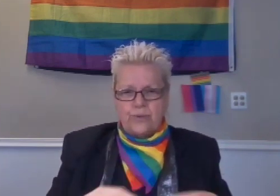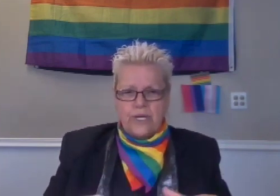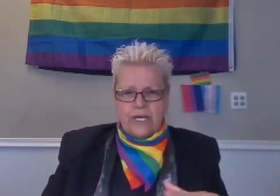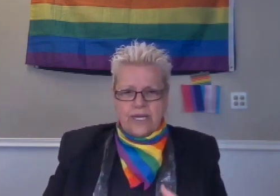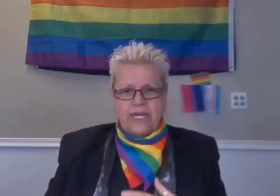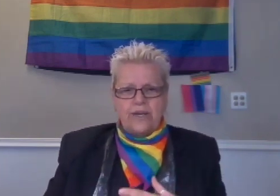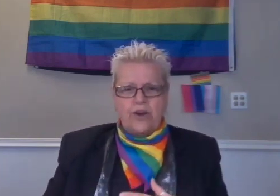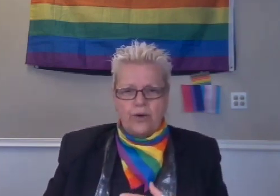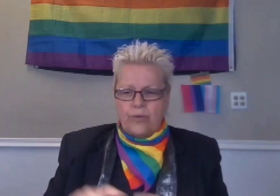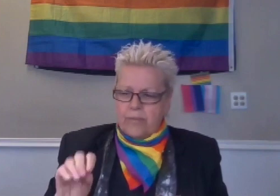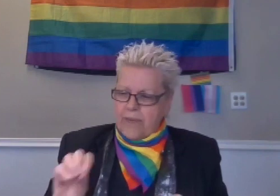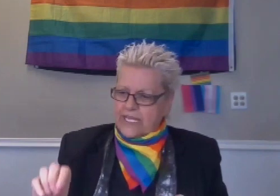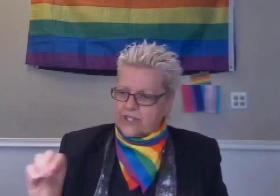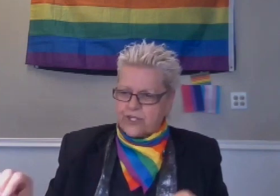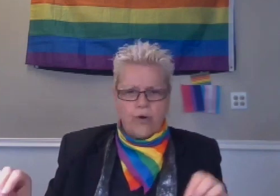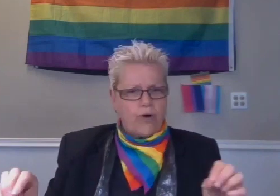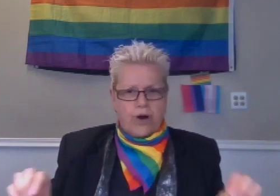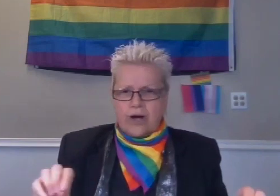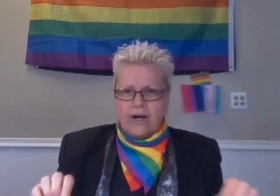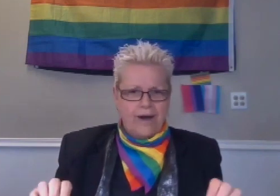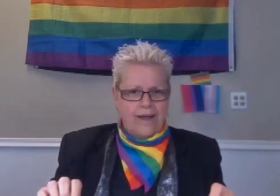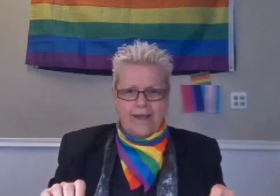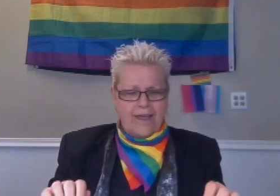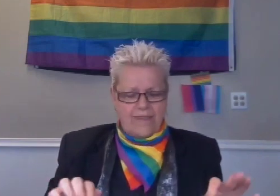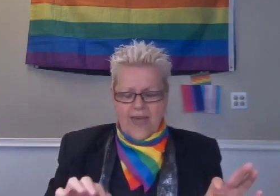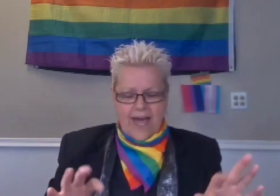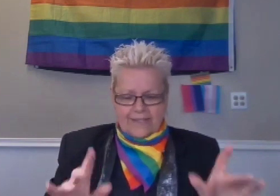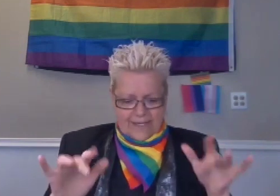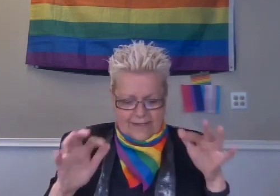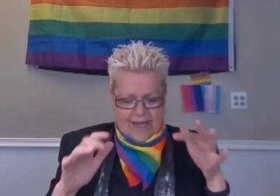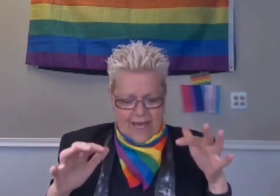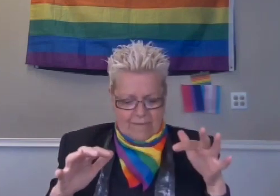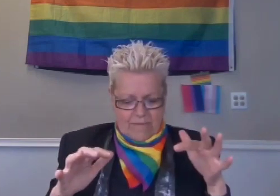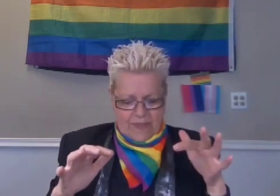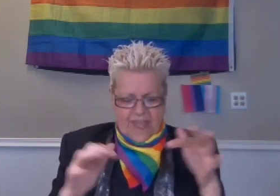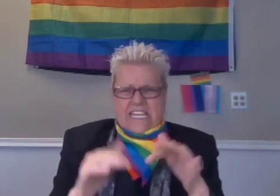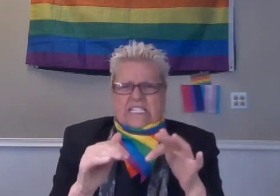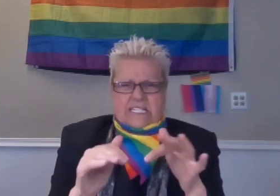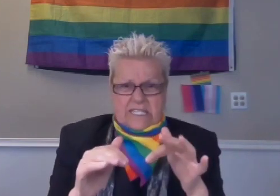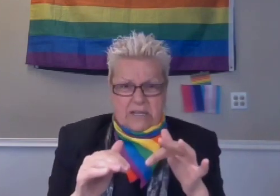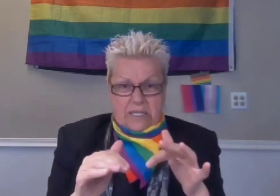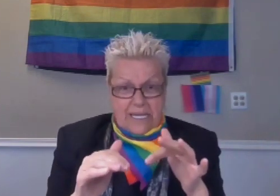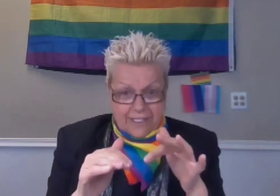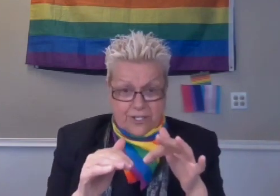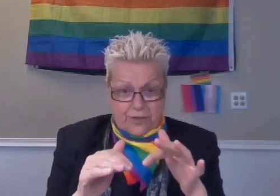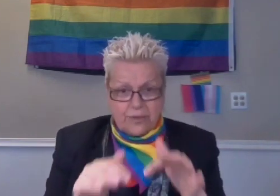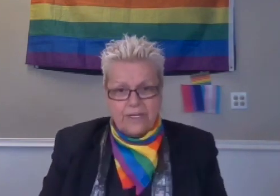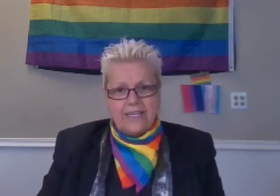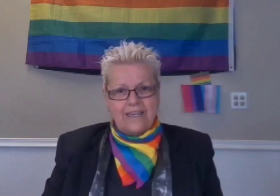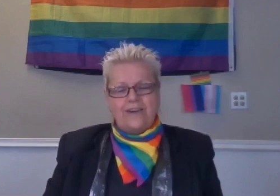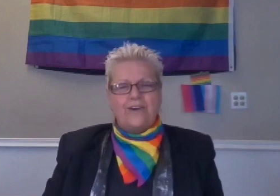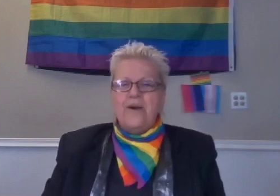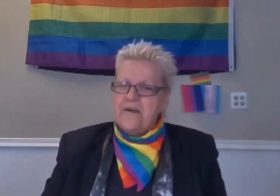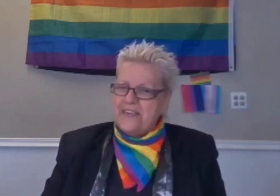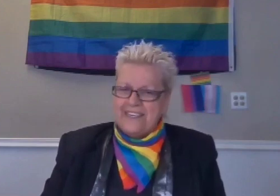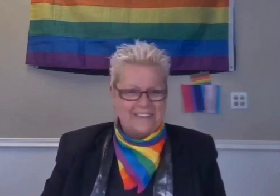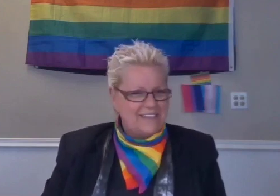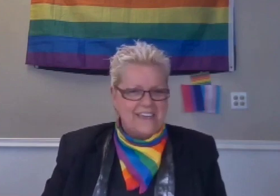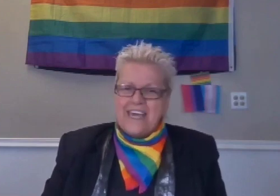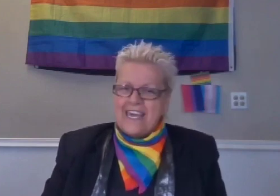to, you know, make sure that they can still get you, you